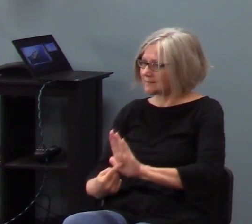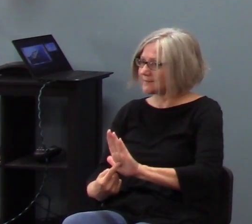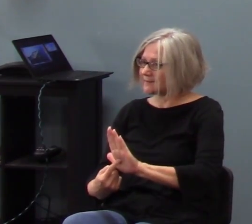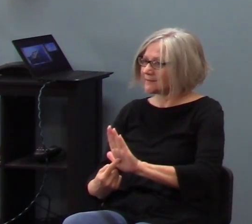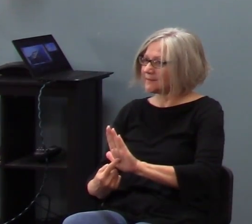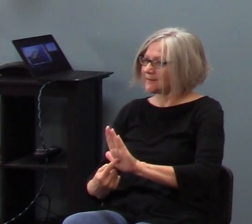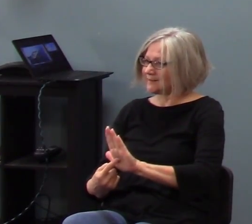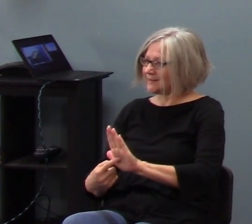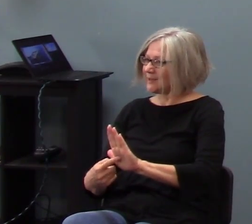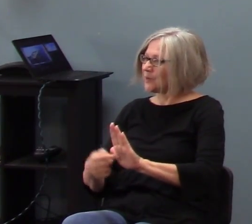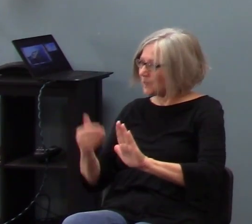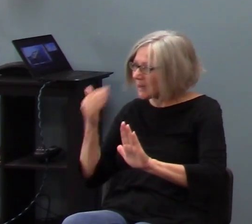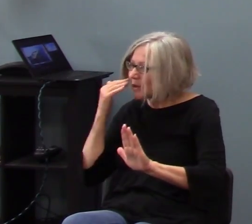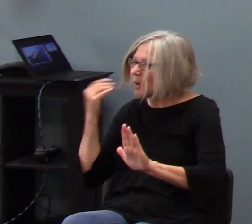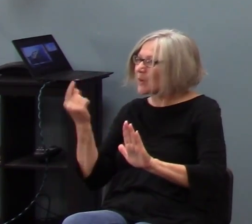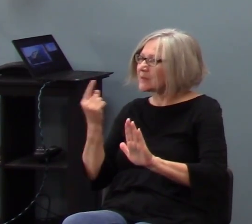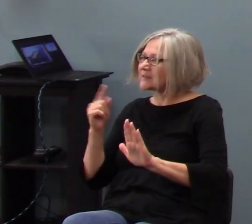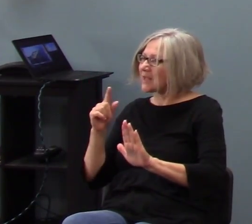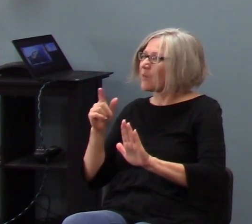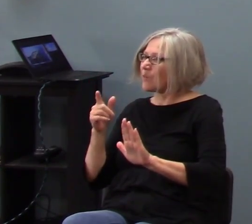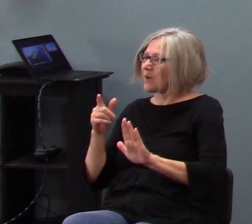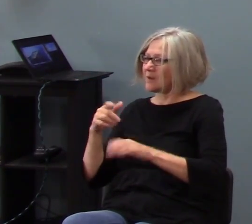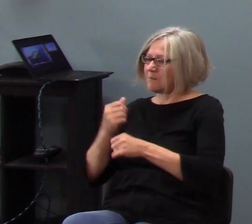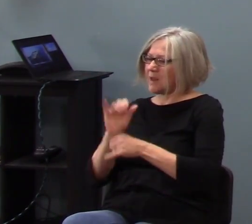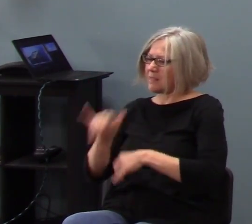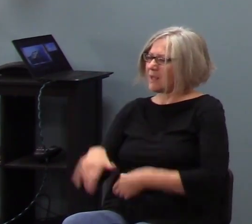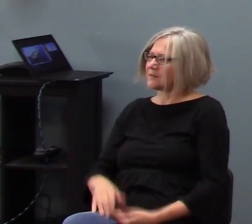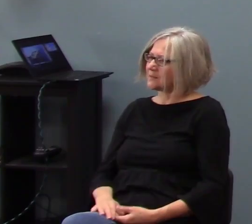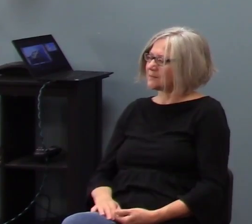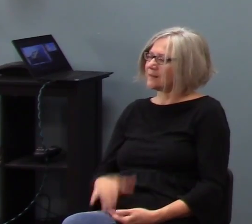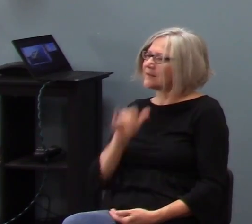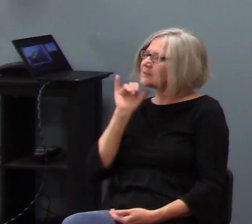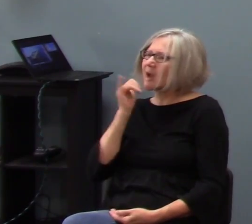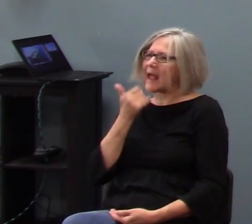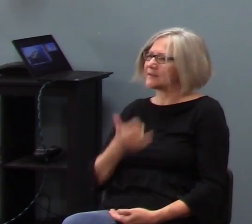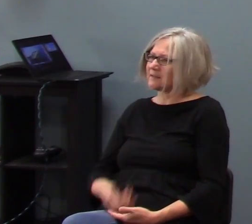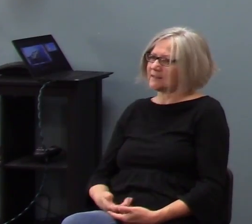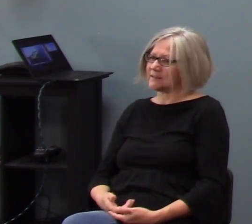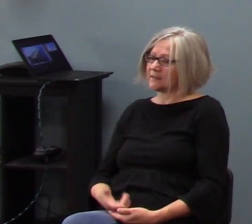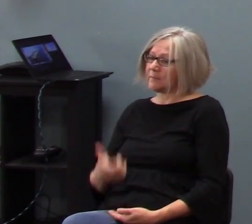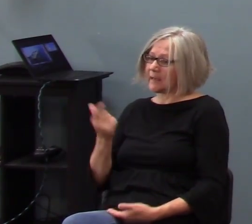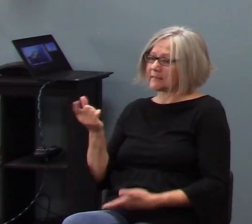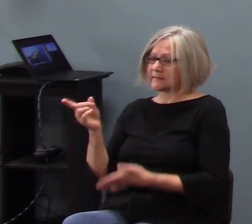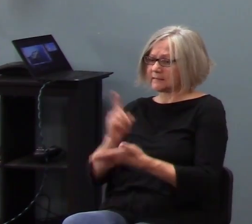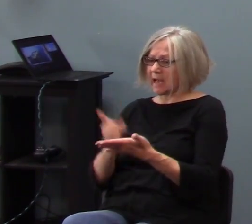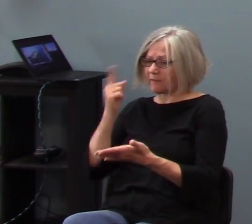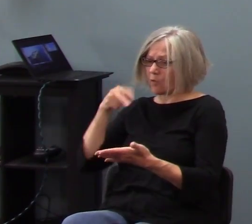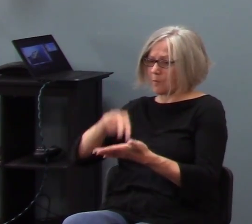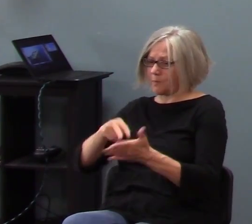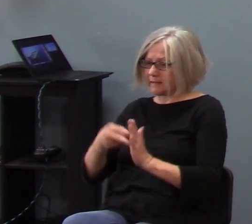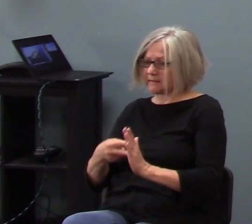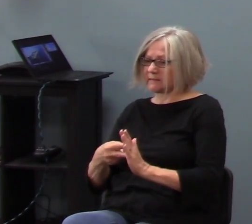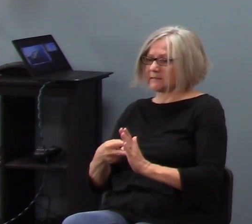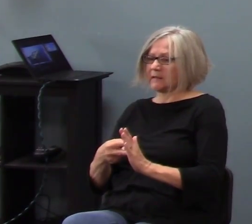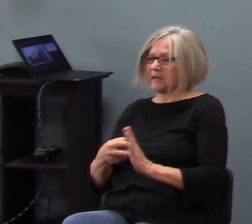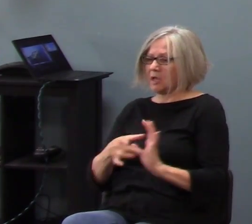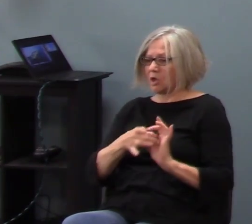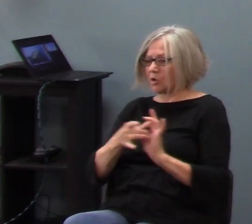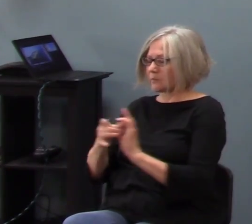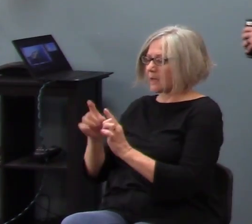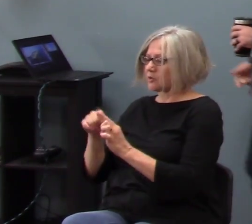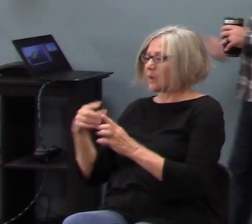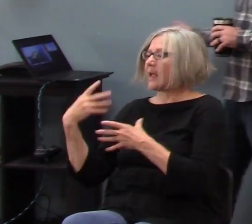tell somebody put that airstrip there. This isn't an accident because it's designed for a purpose. It corresponds to an